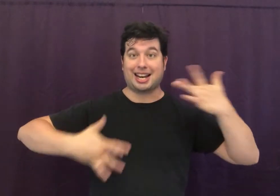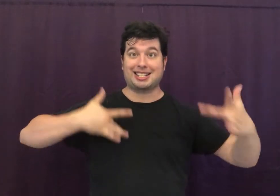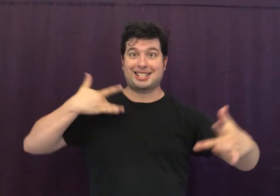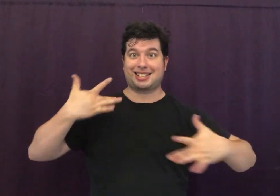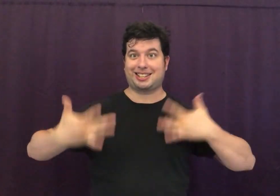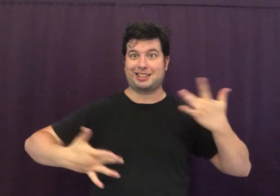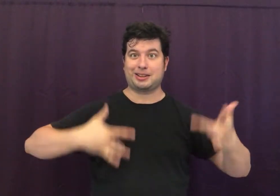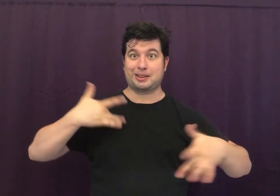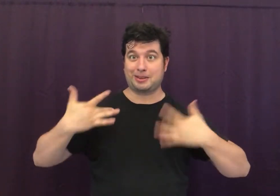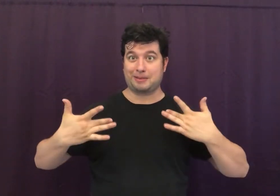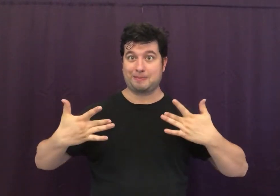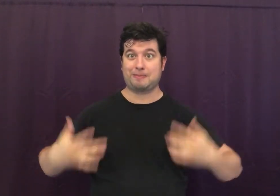excite,